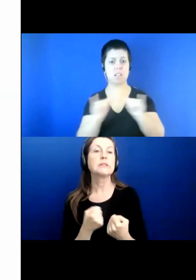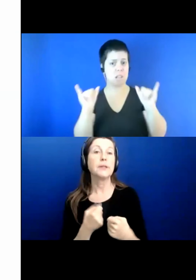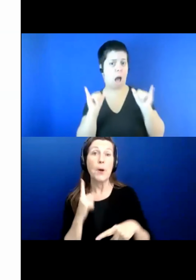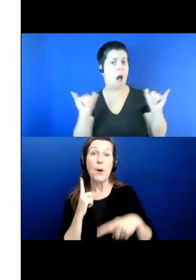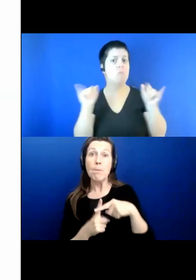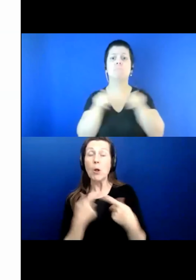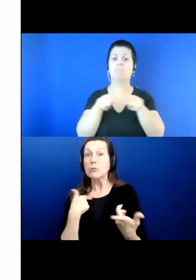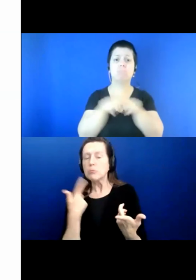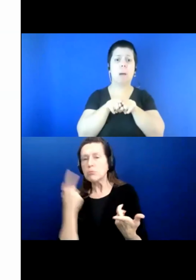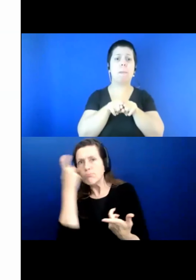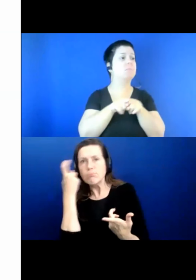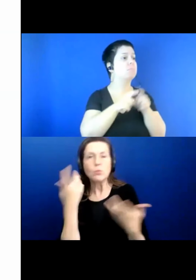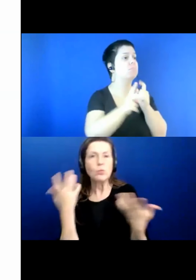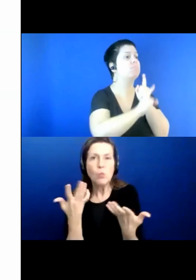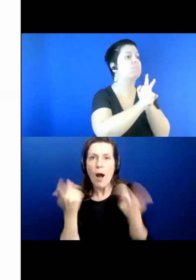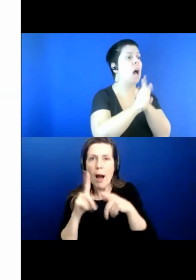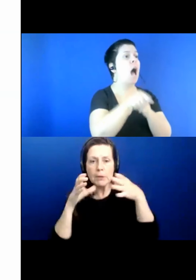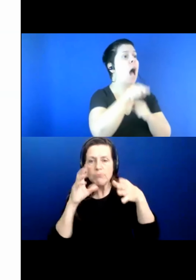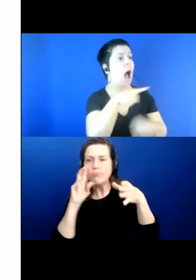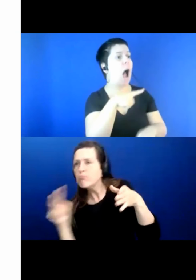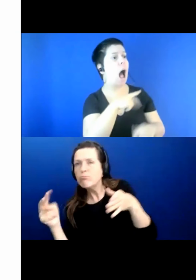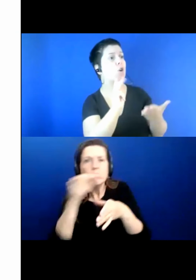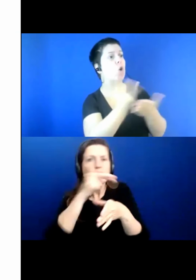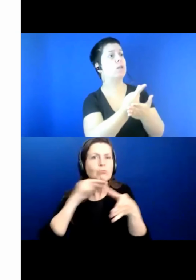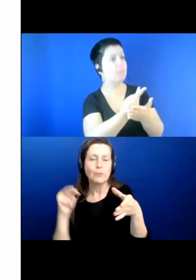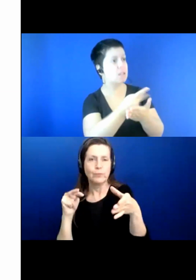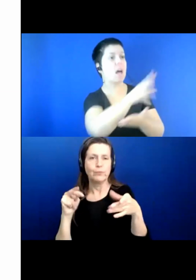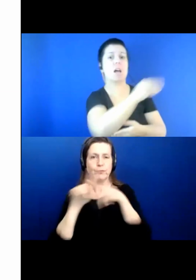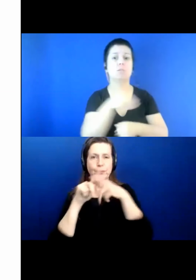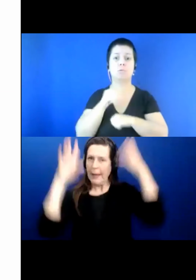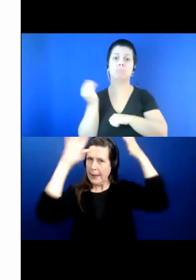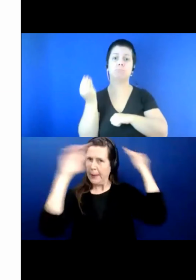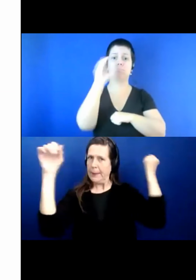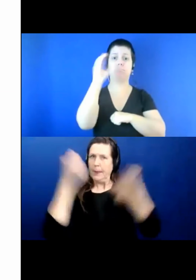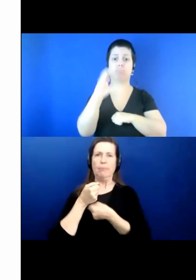globe and with sharing. We do that through ambassadors of DBI.